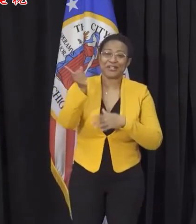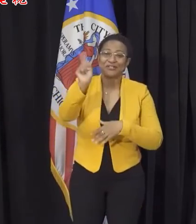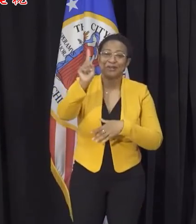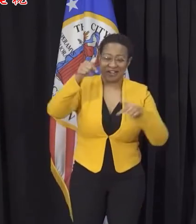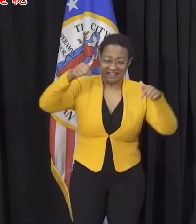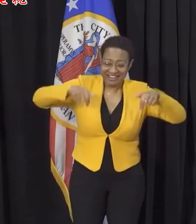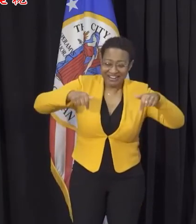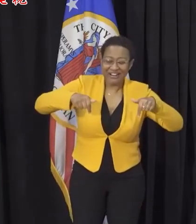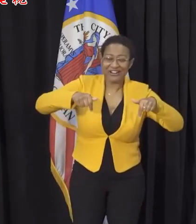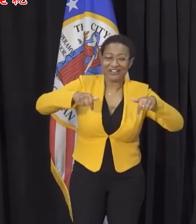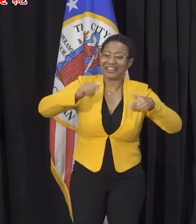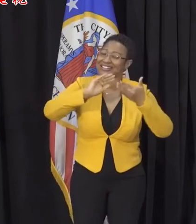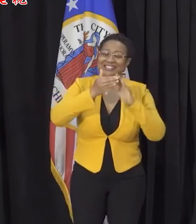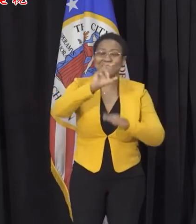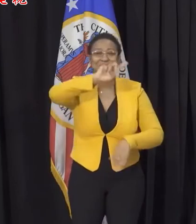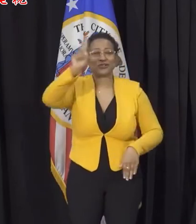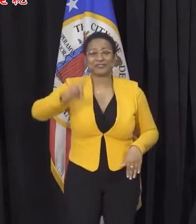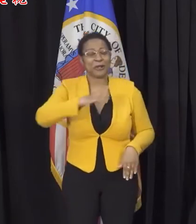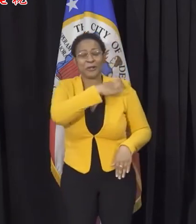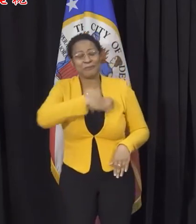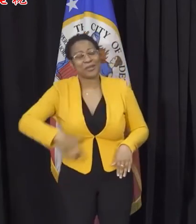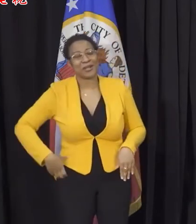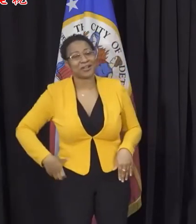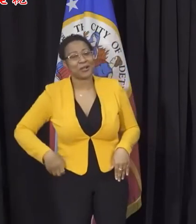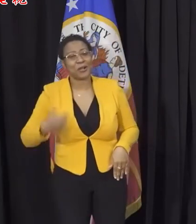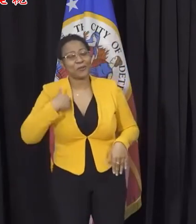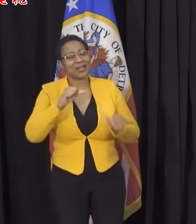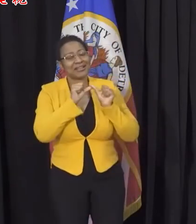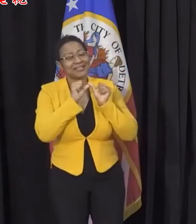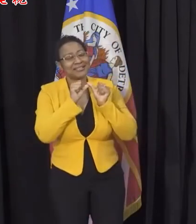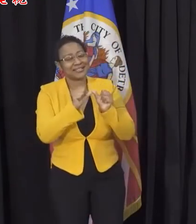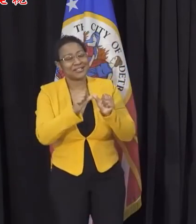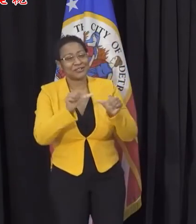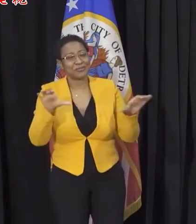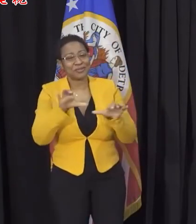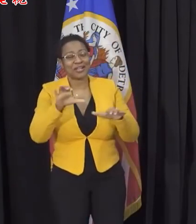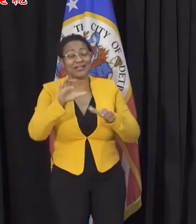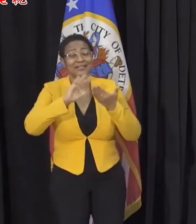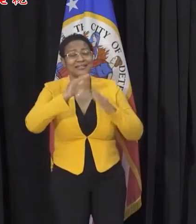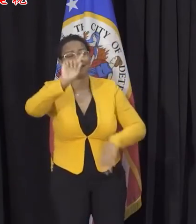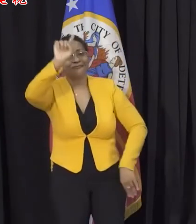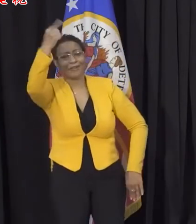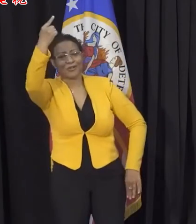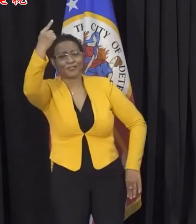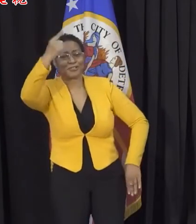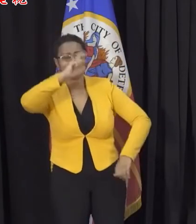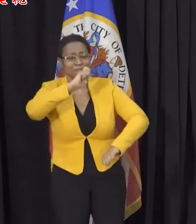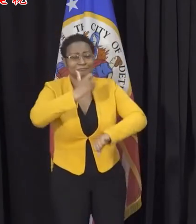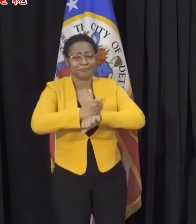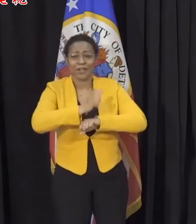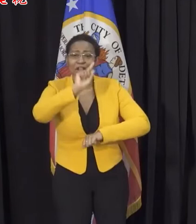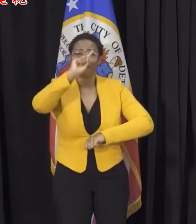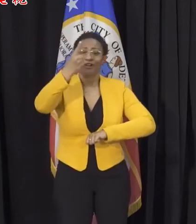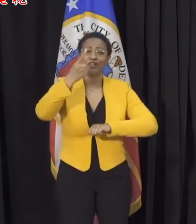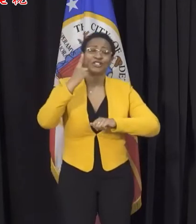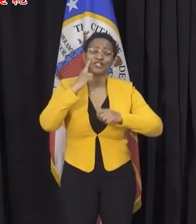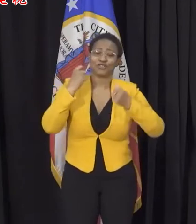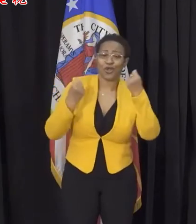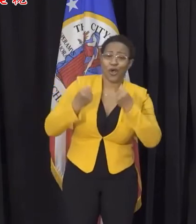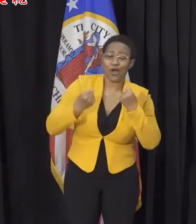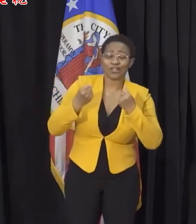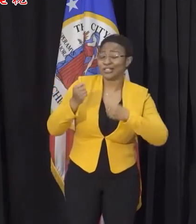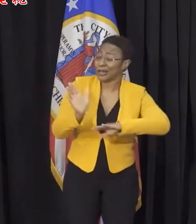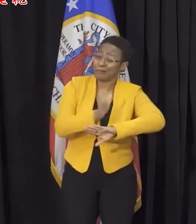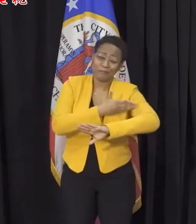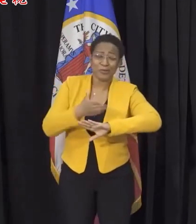of Detroit, Mayor. We continue to be a city of firsts. First, from the auto industry to the